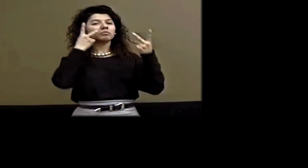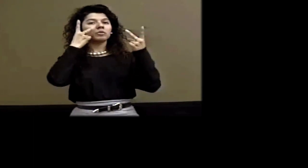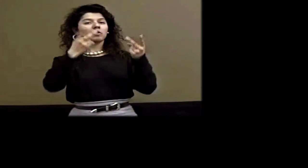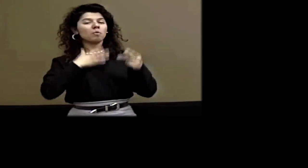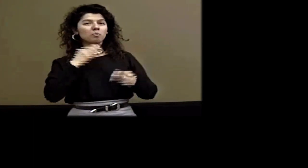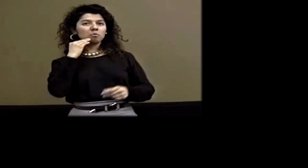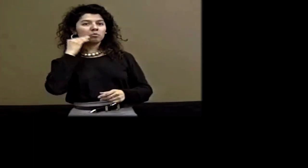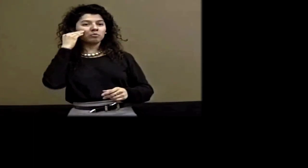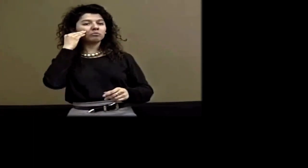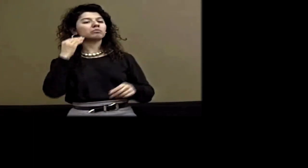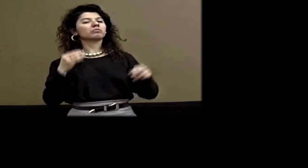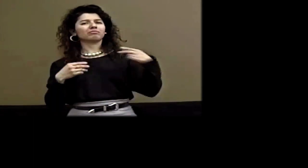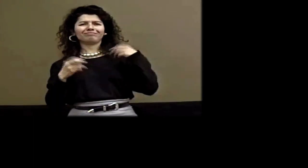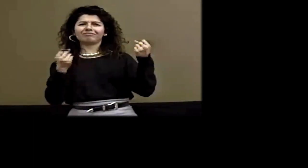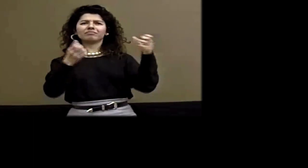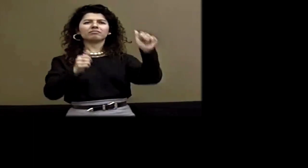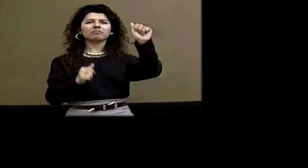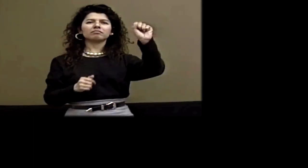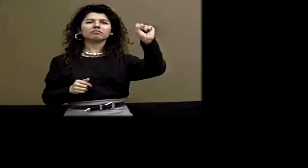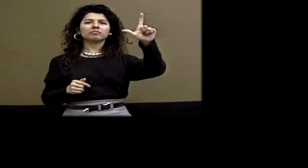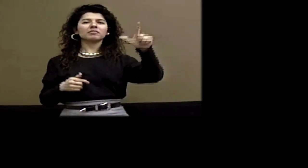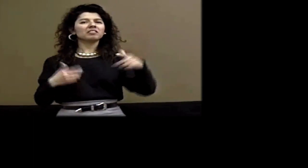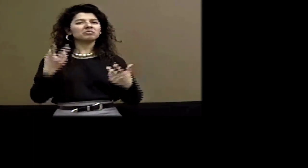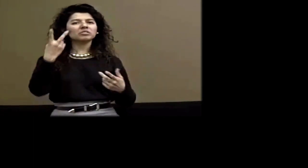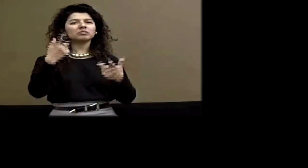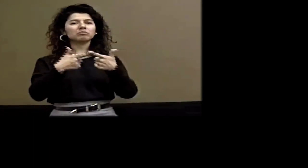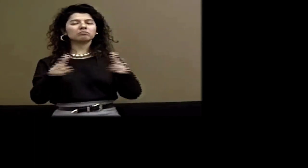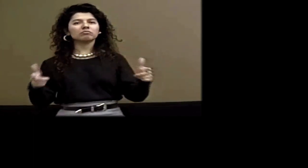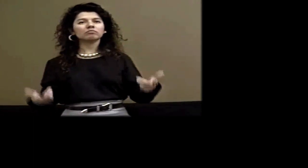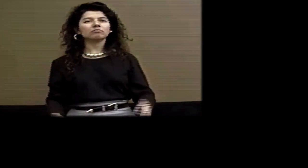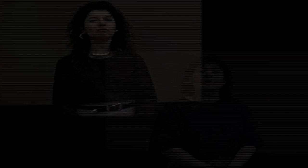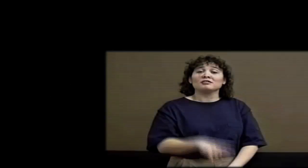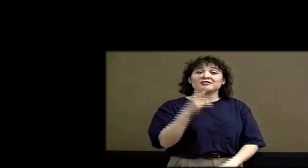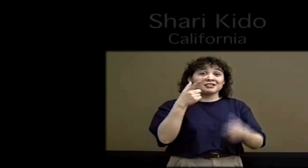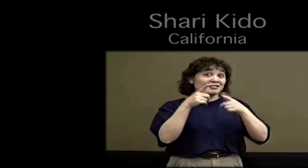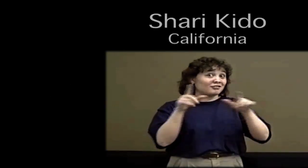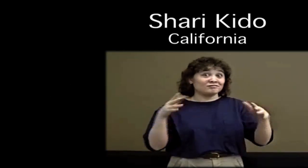from America visit me, I am able to use American Sign Language with them.